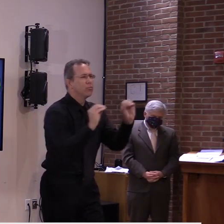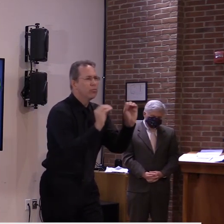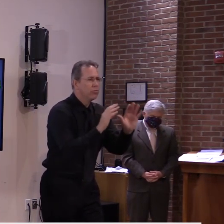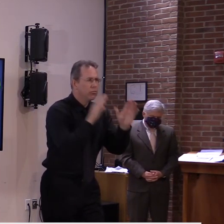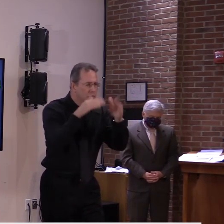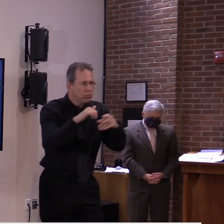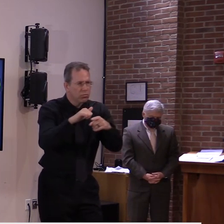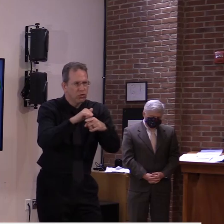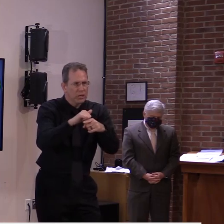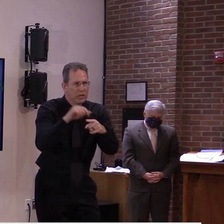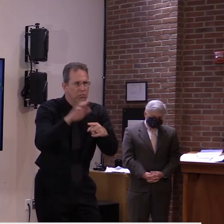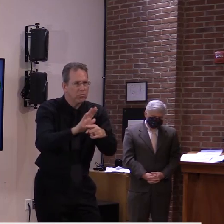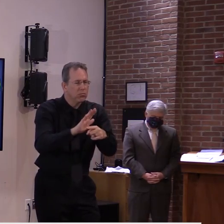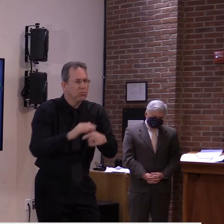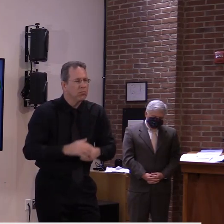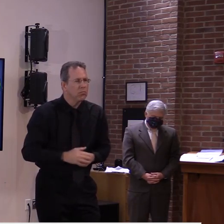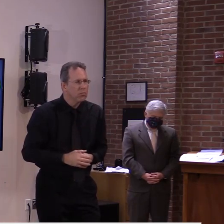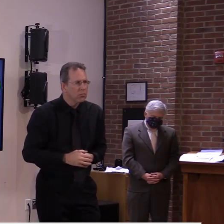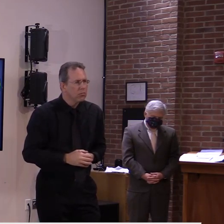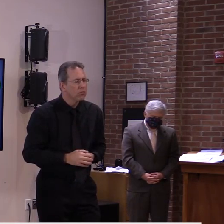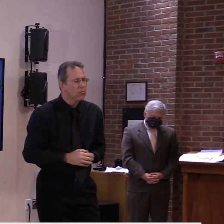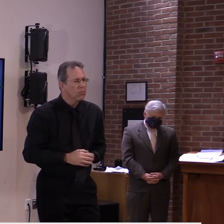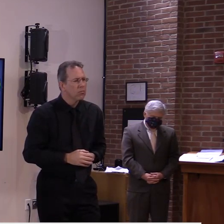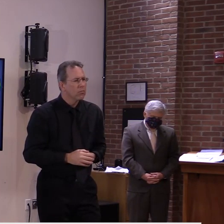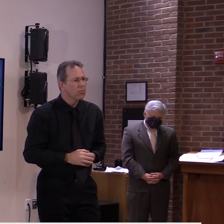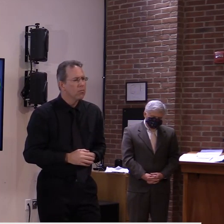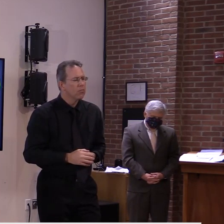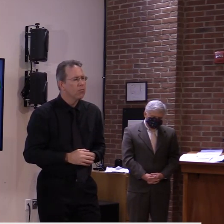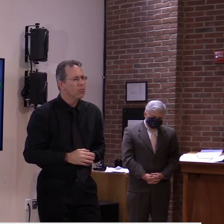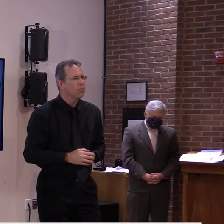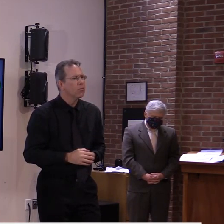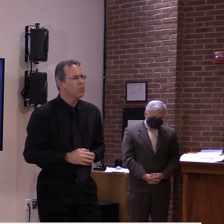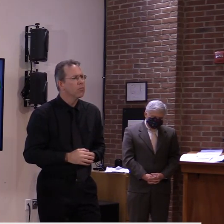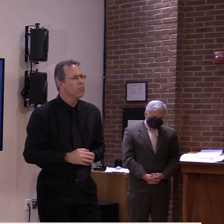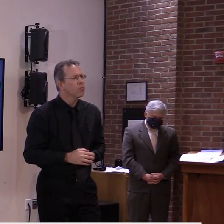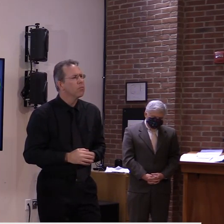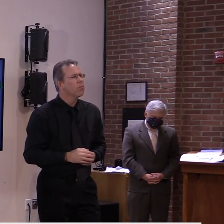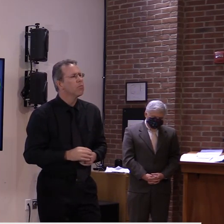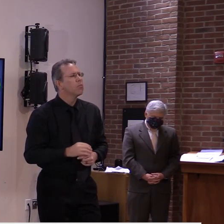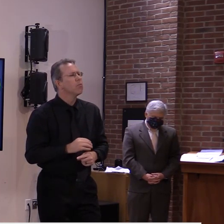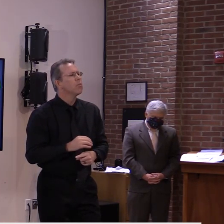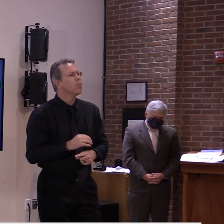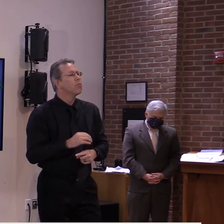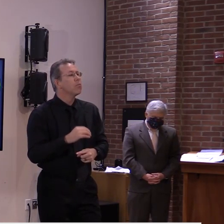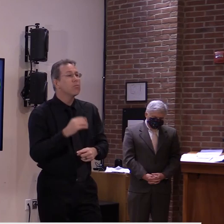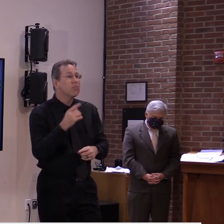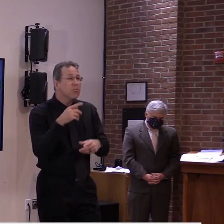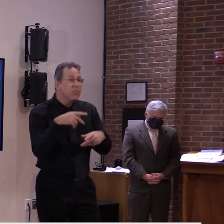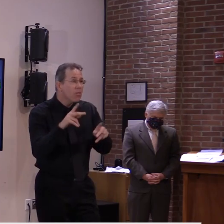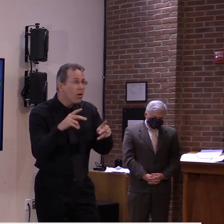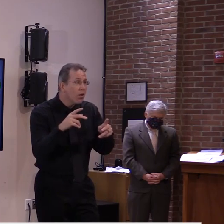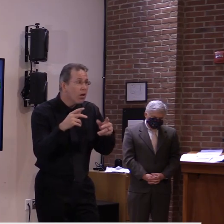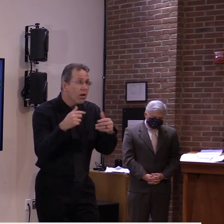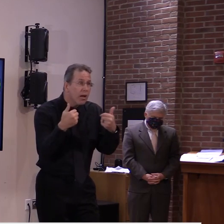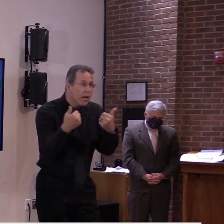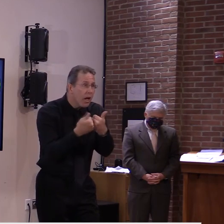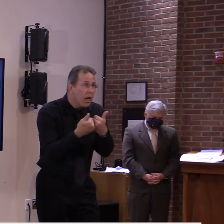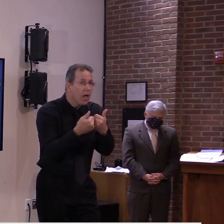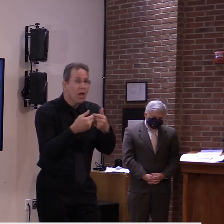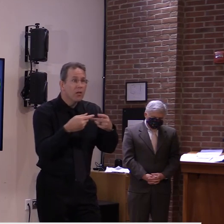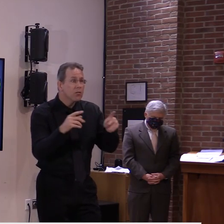to the extent it needs to be private or semi-private. So really individual skills and drills work would be allowed under